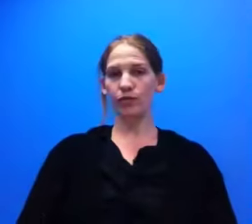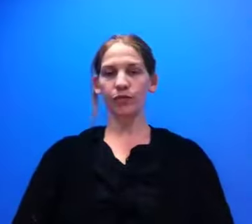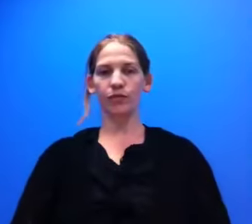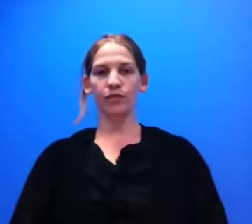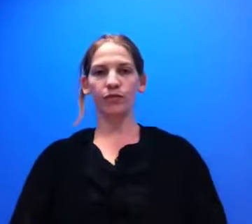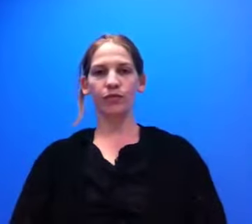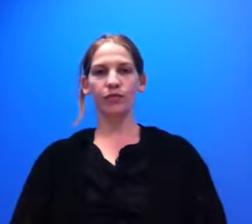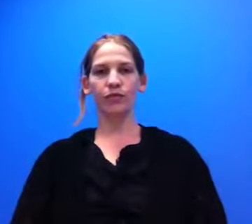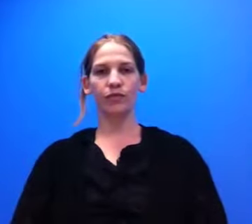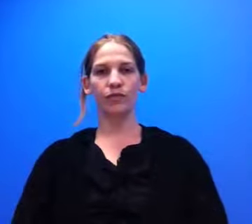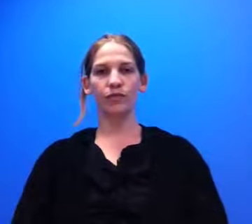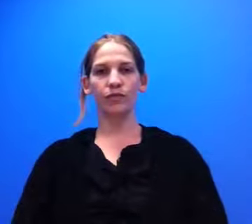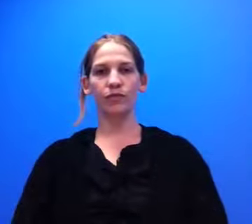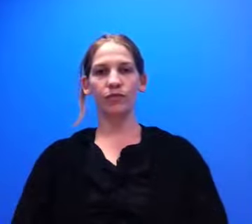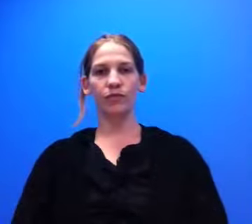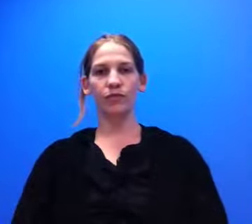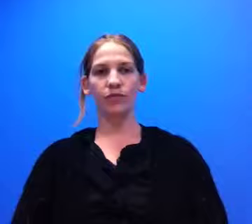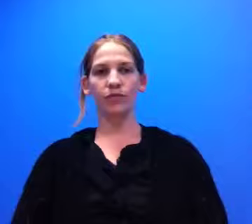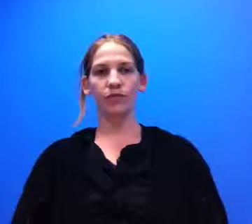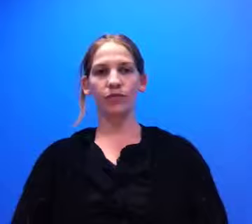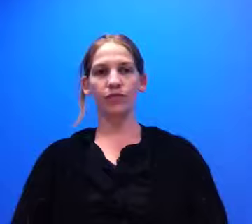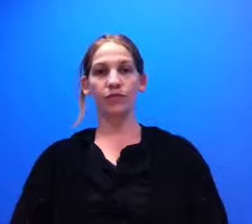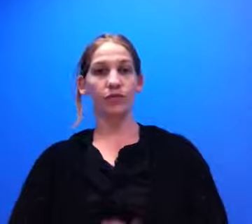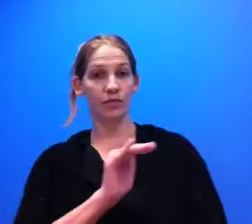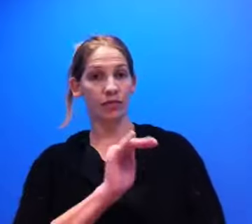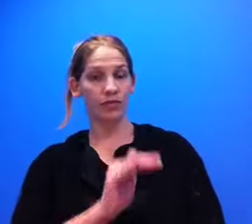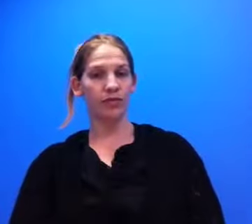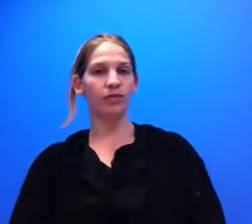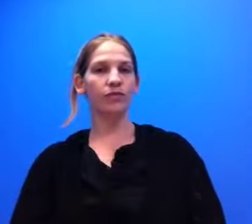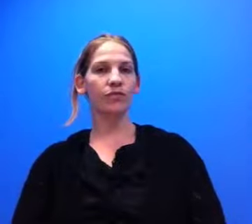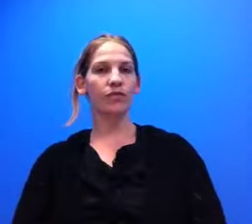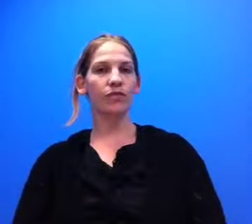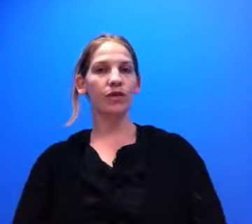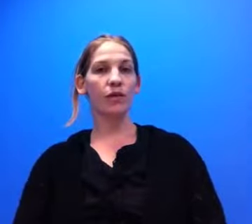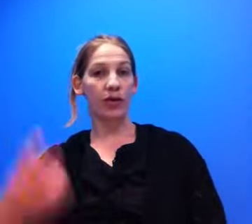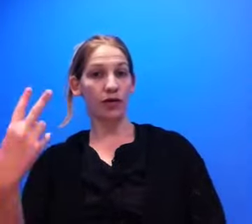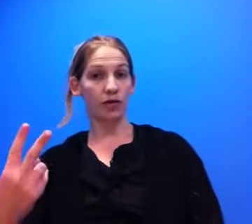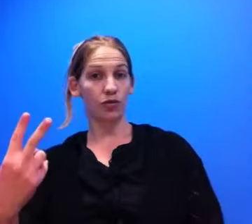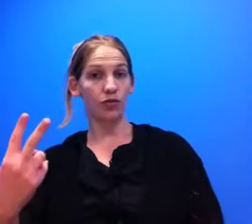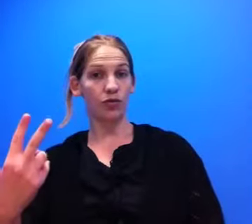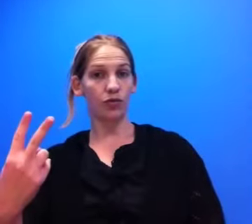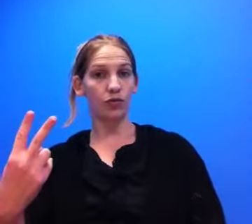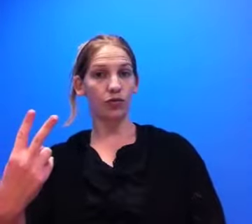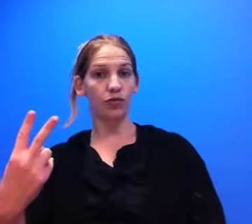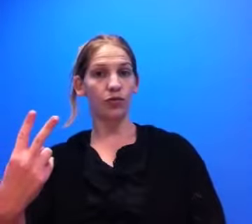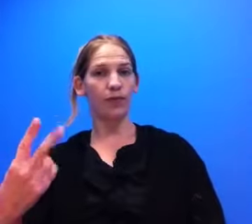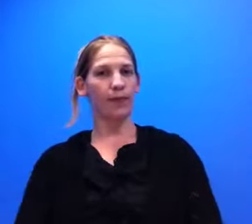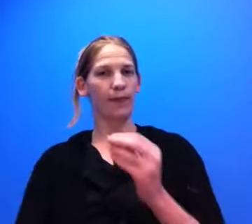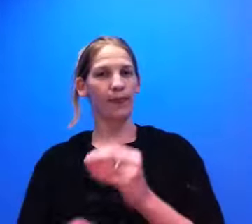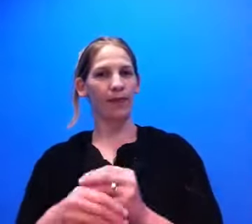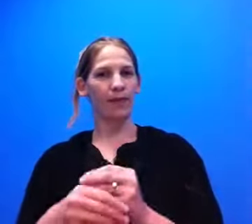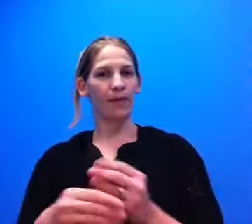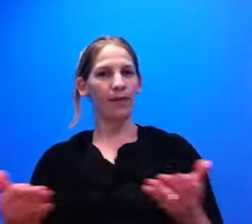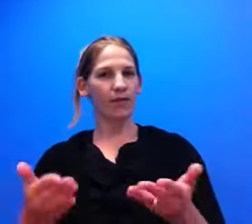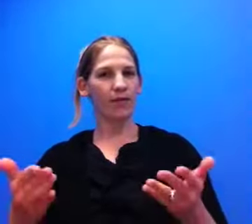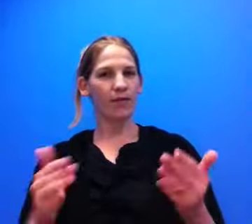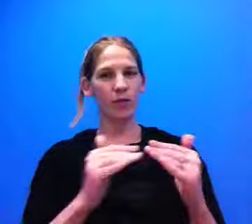next question, Charlie. Listen up. What do I add to 2 to get 6? 4. Very